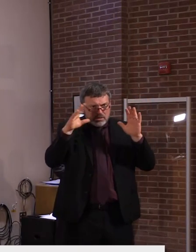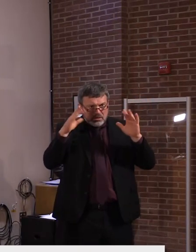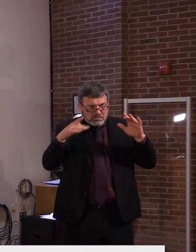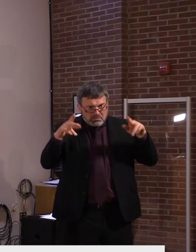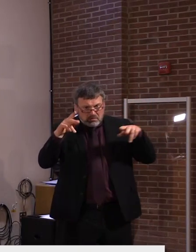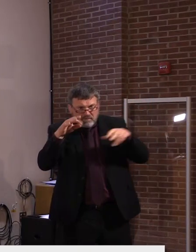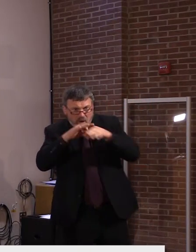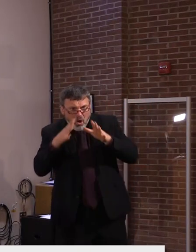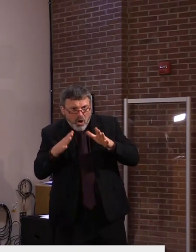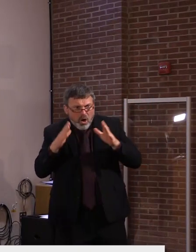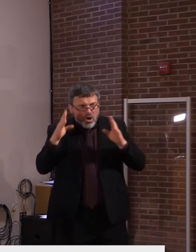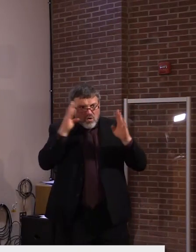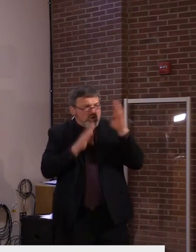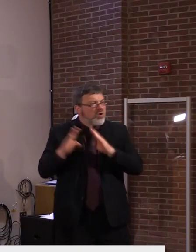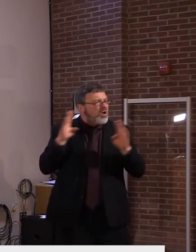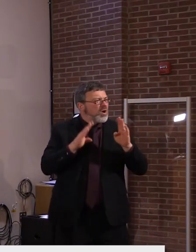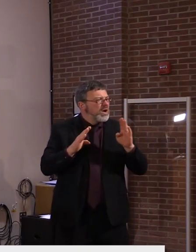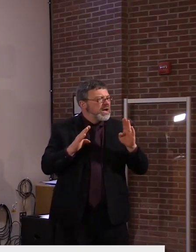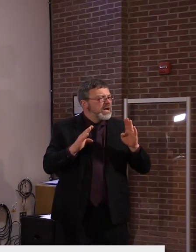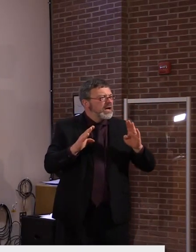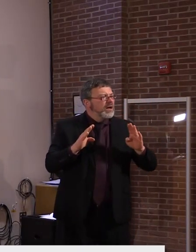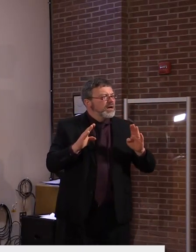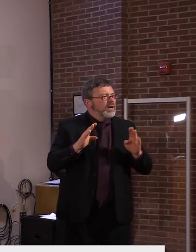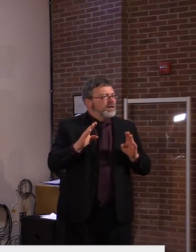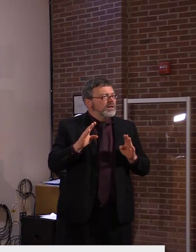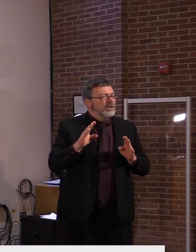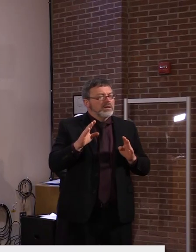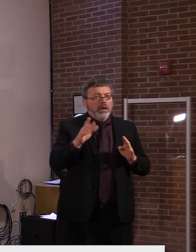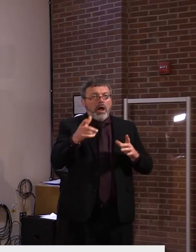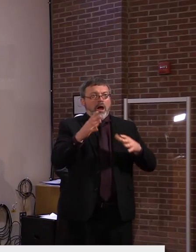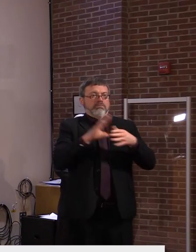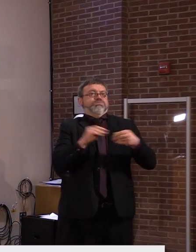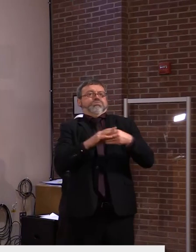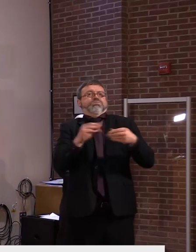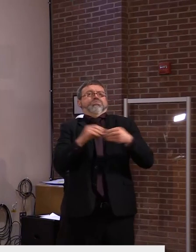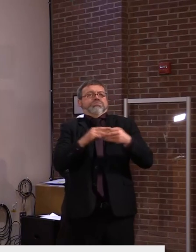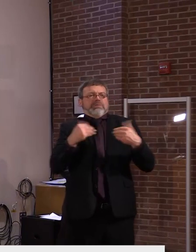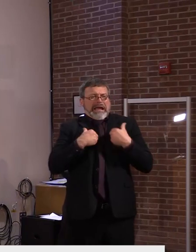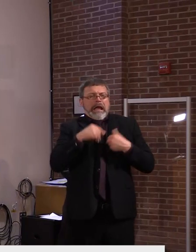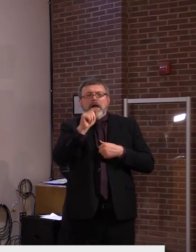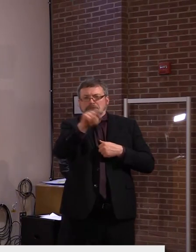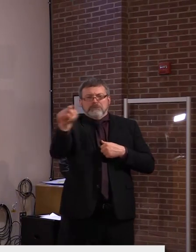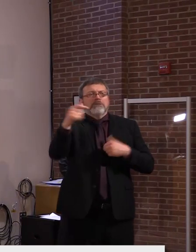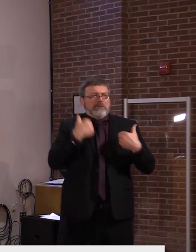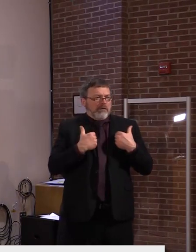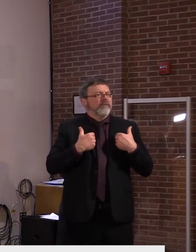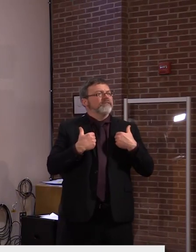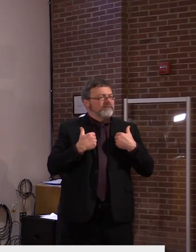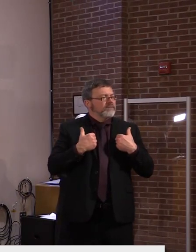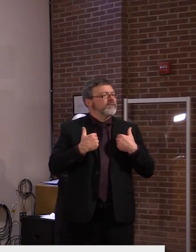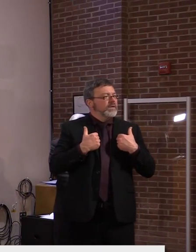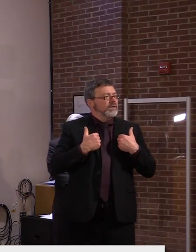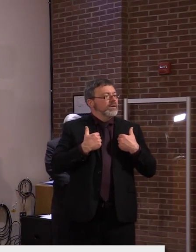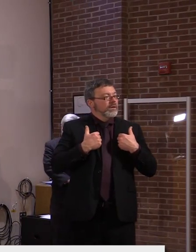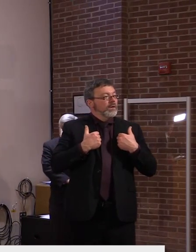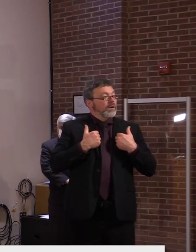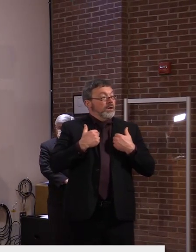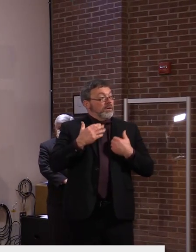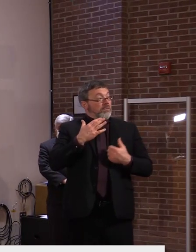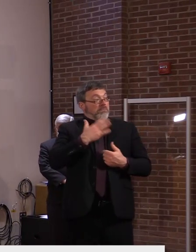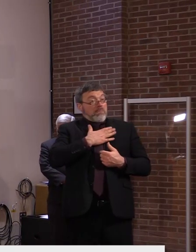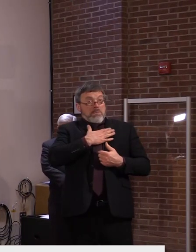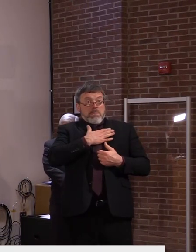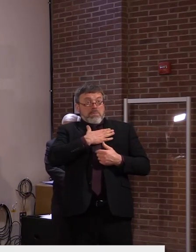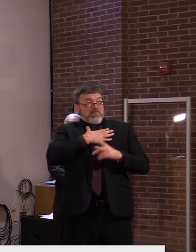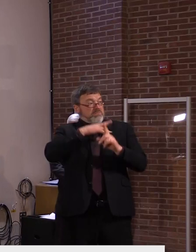of constituents. But from my standpoint, when you look at the broad approach, broadly over